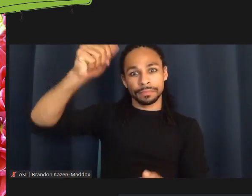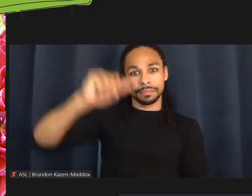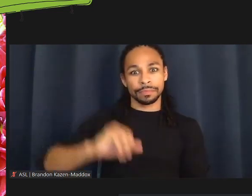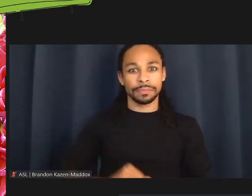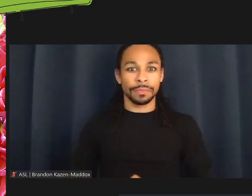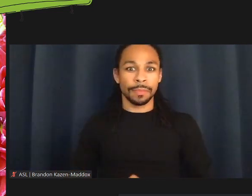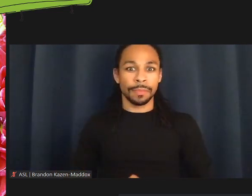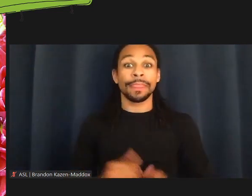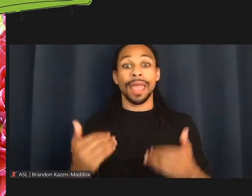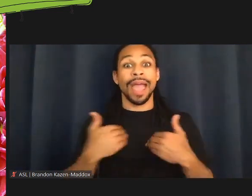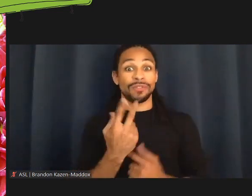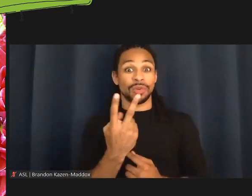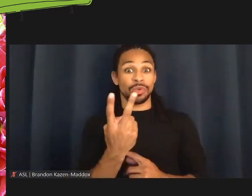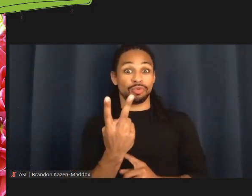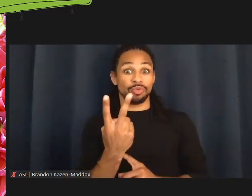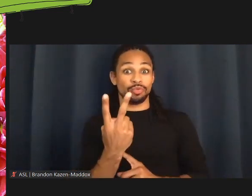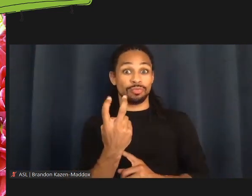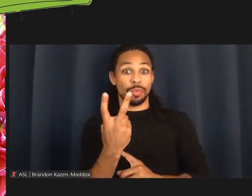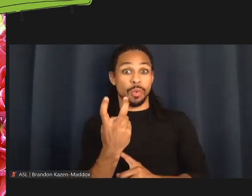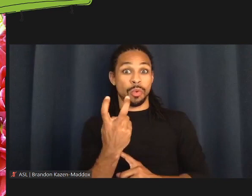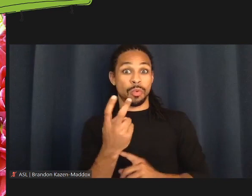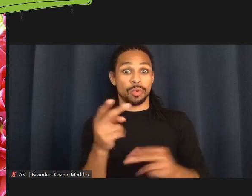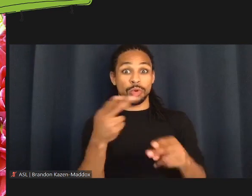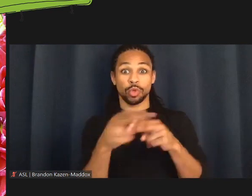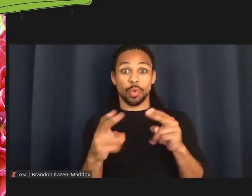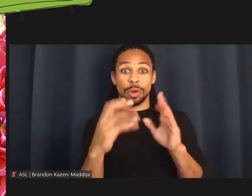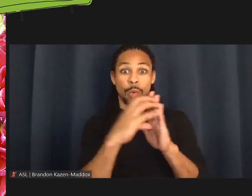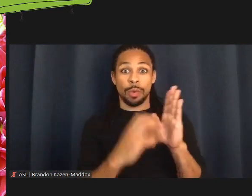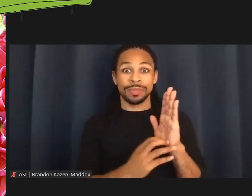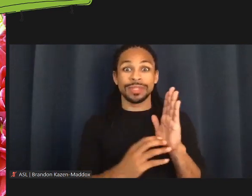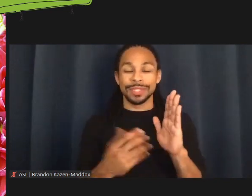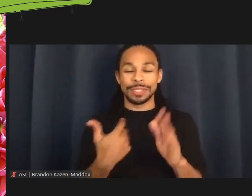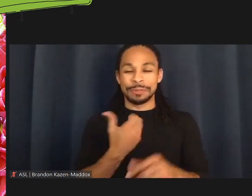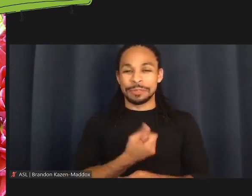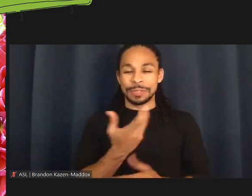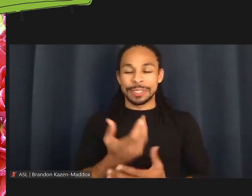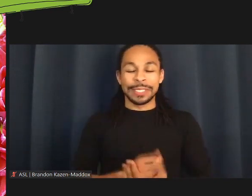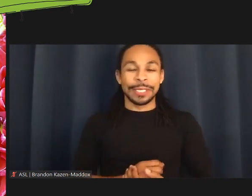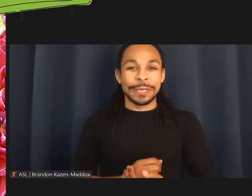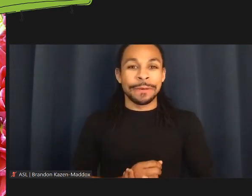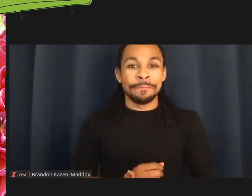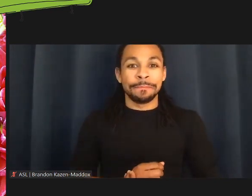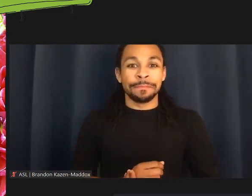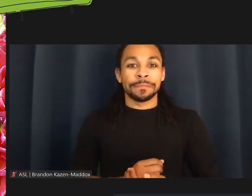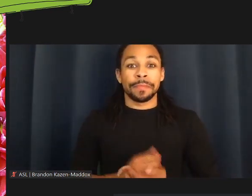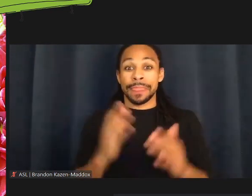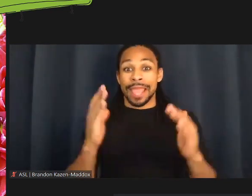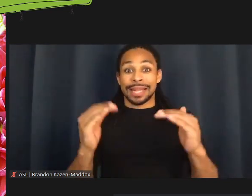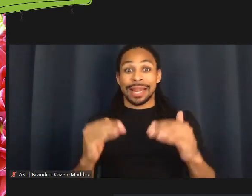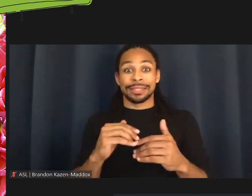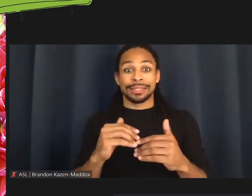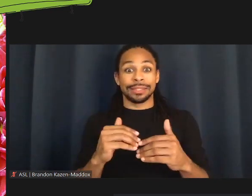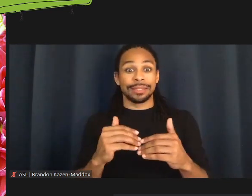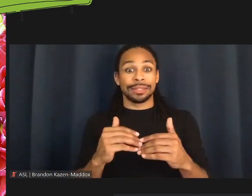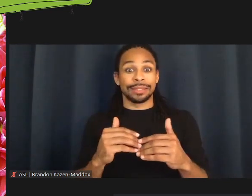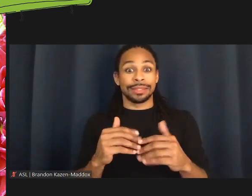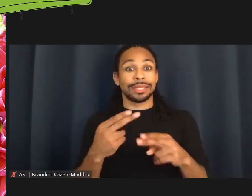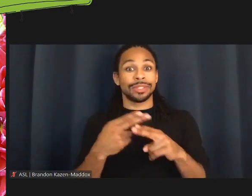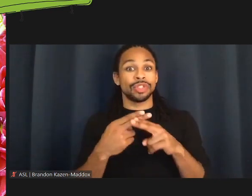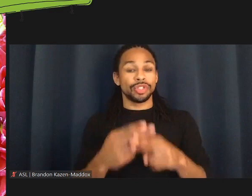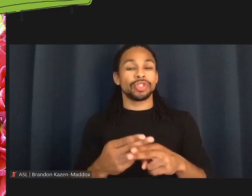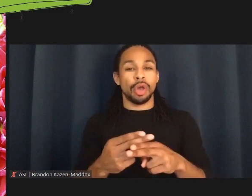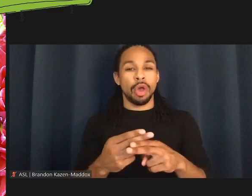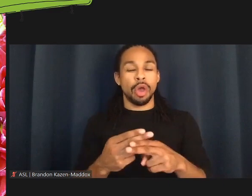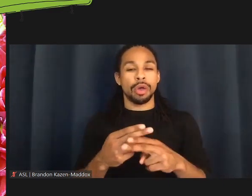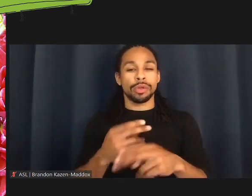And I have 2 other short poems that I will read for you. The thing that I will say about this next poem, it's called Beached Whale